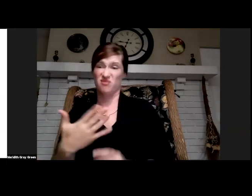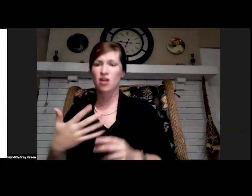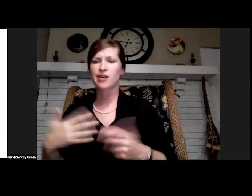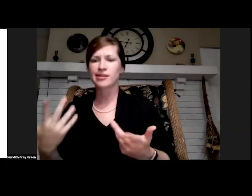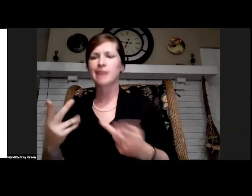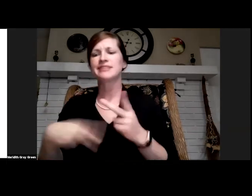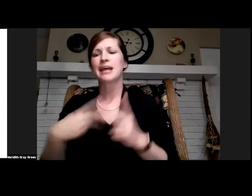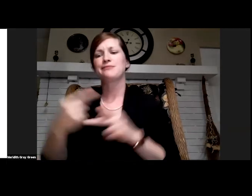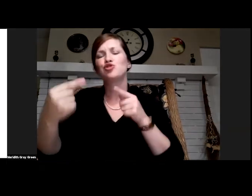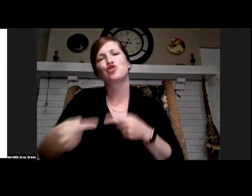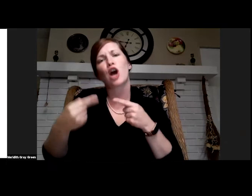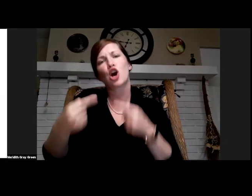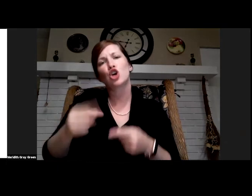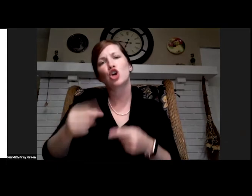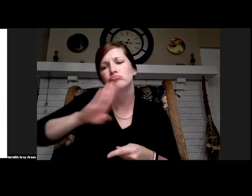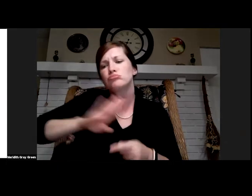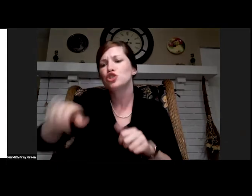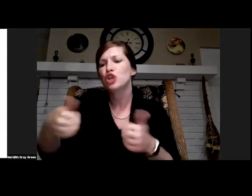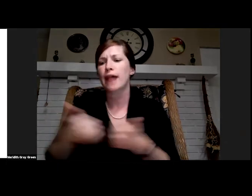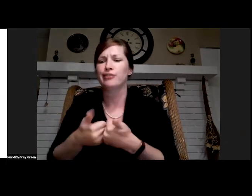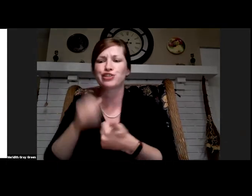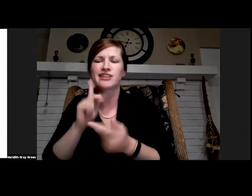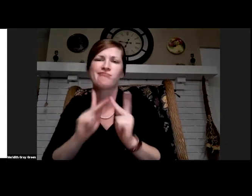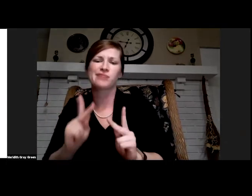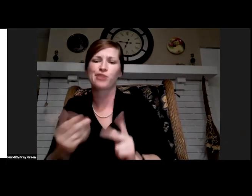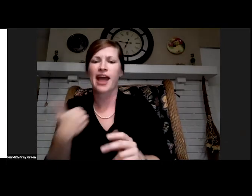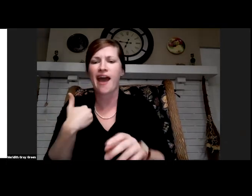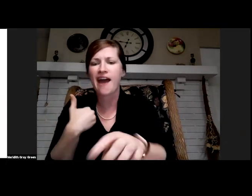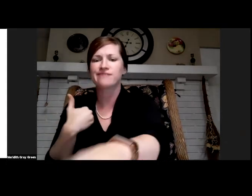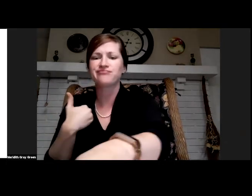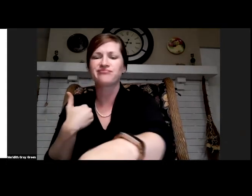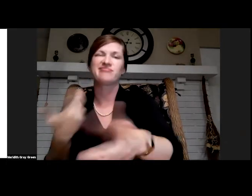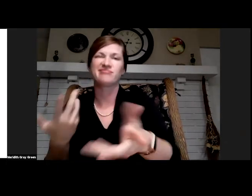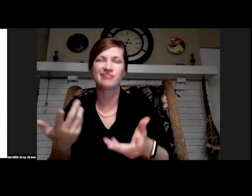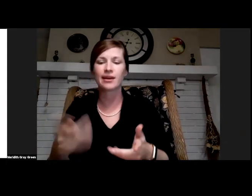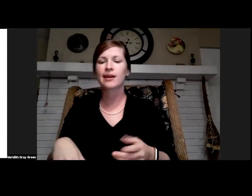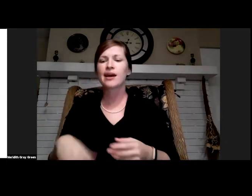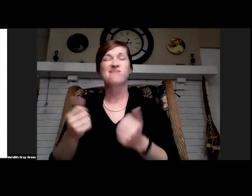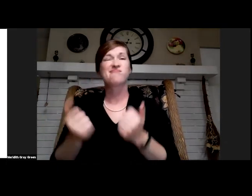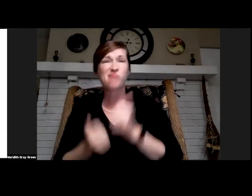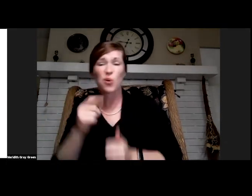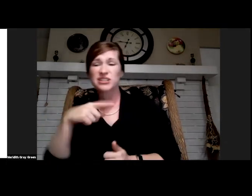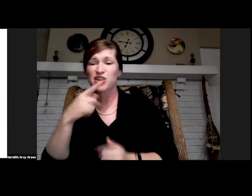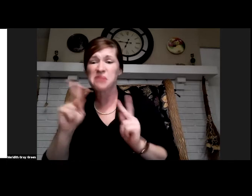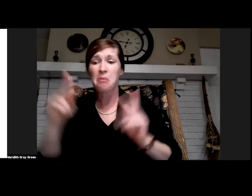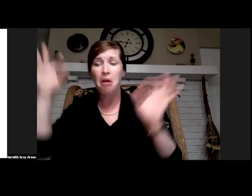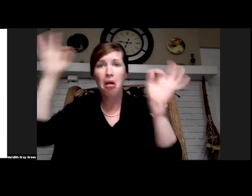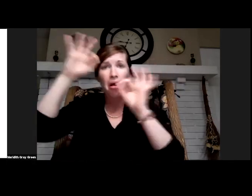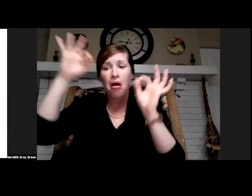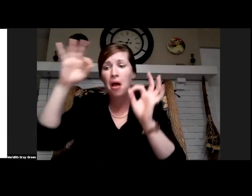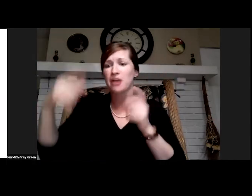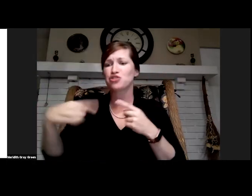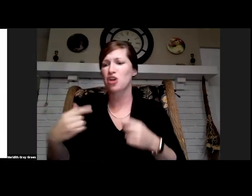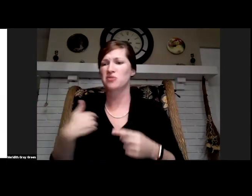And I've had this experience myself in struggling with challenges that deaf people have. It's